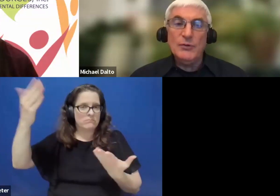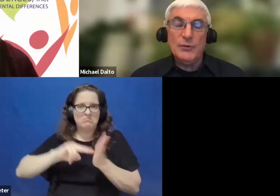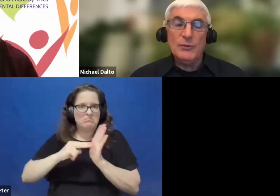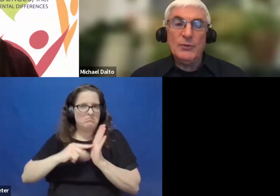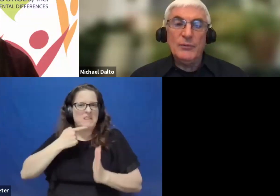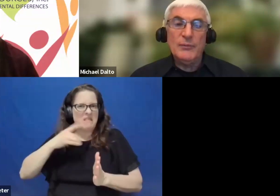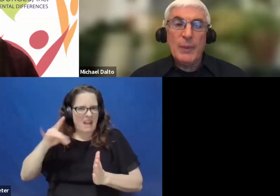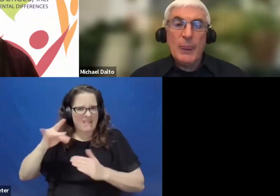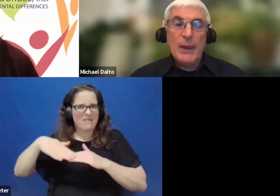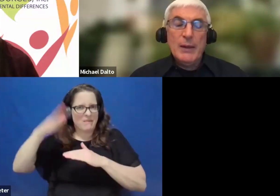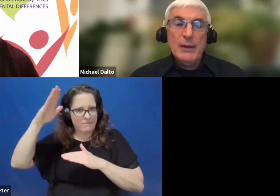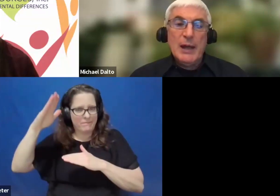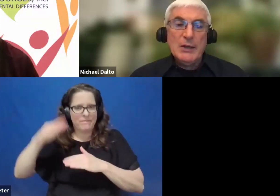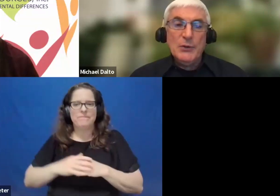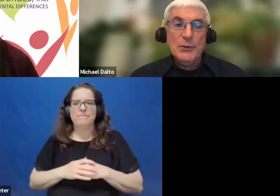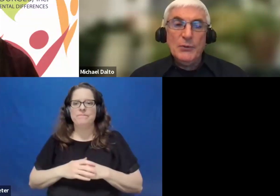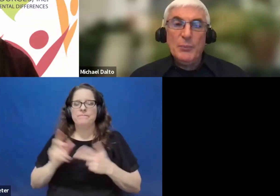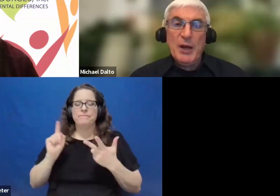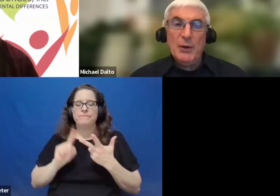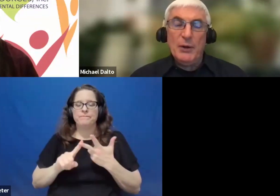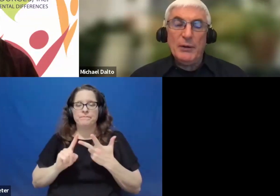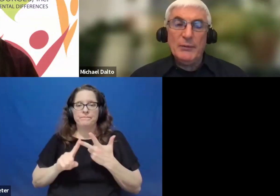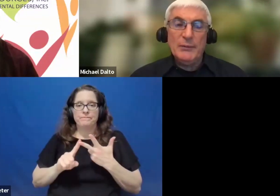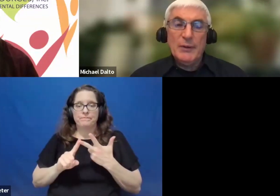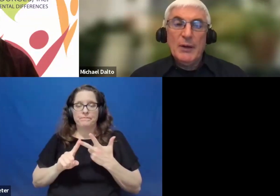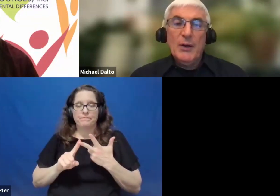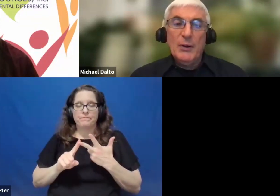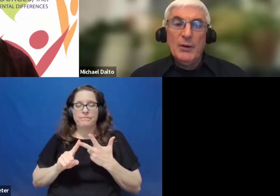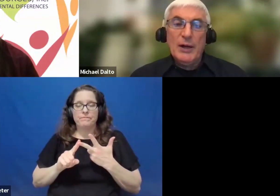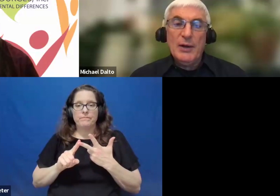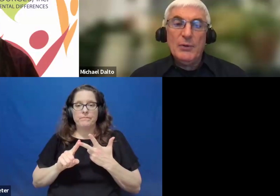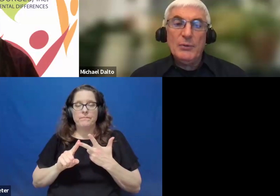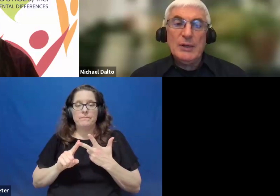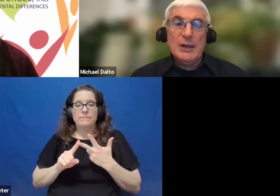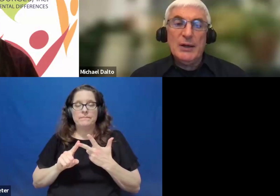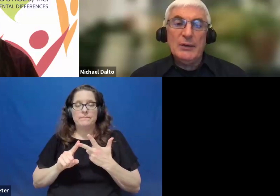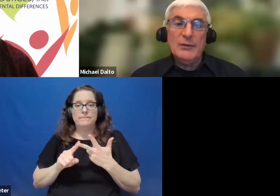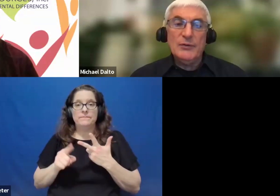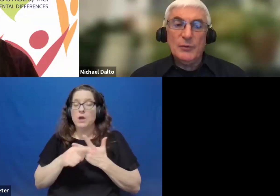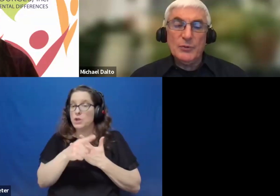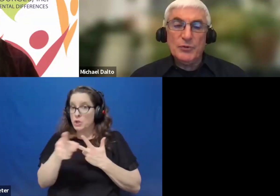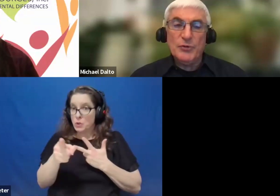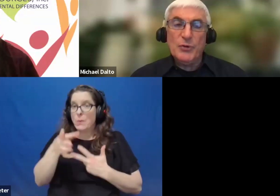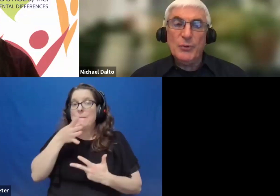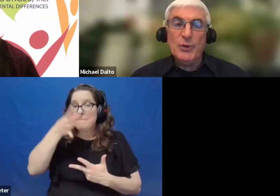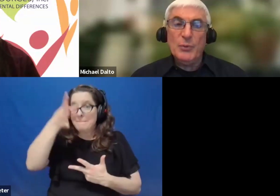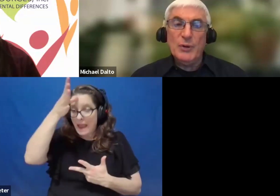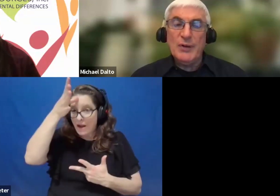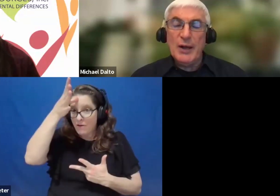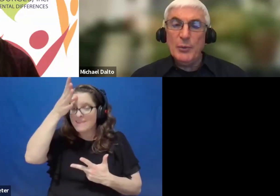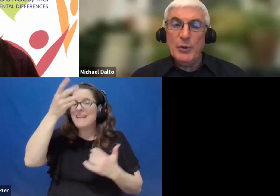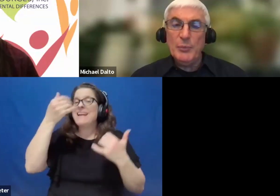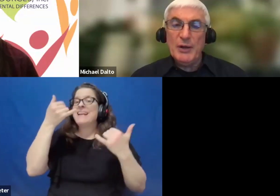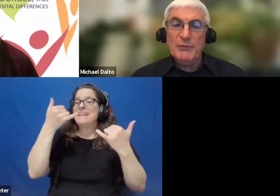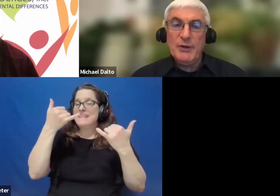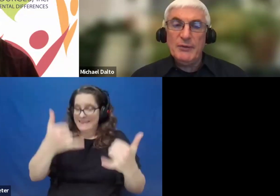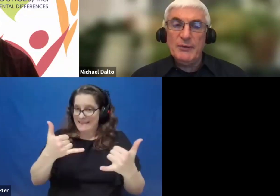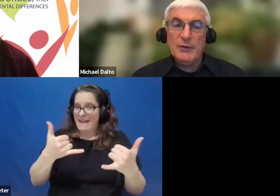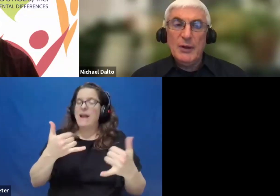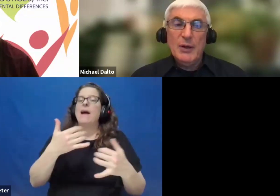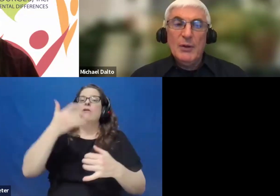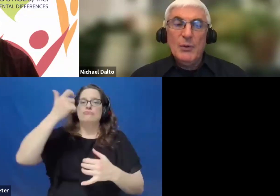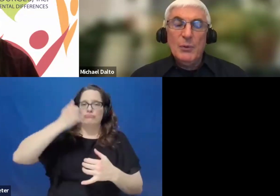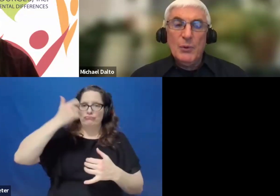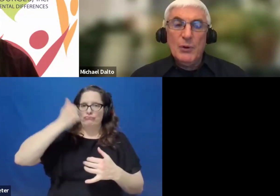18 years old, and you, the parent, are now getting Social Security retirement